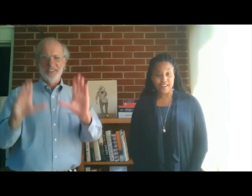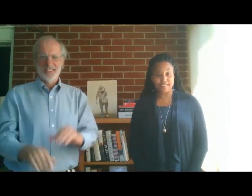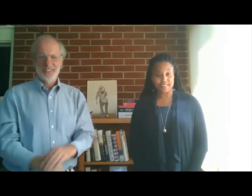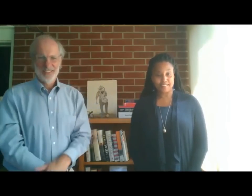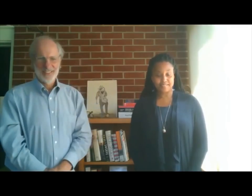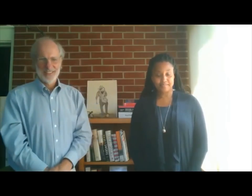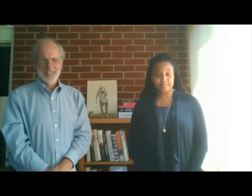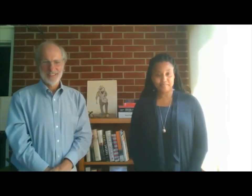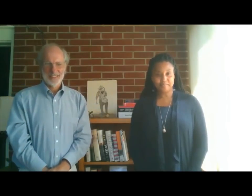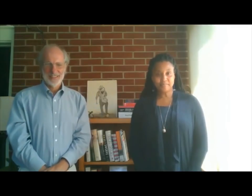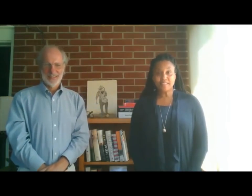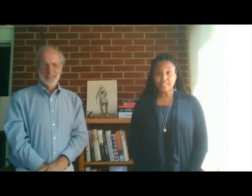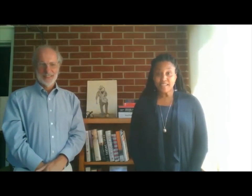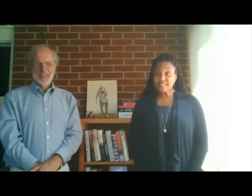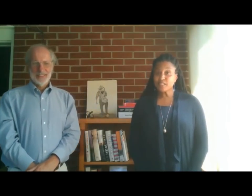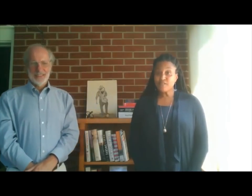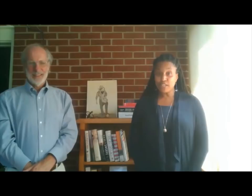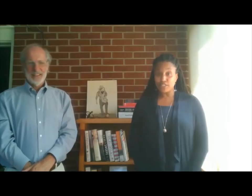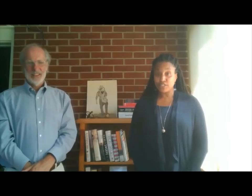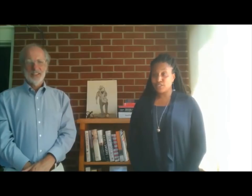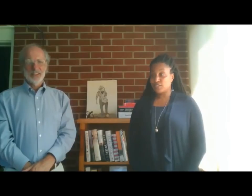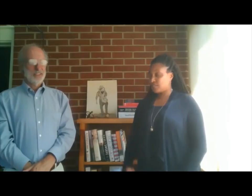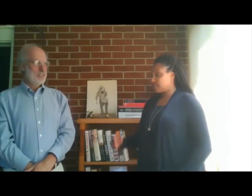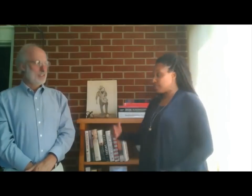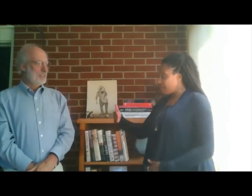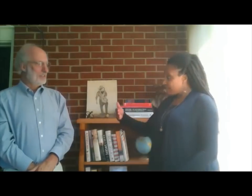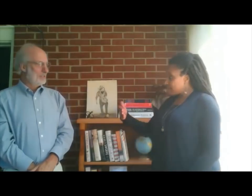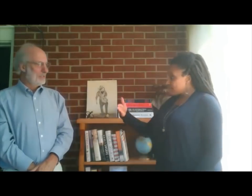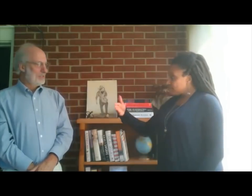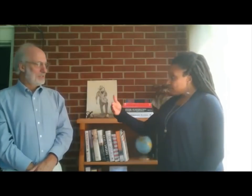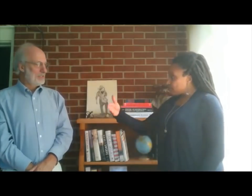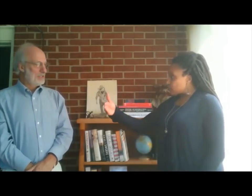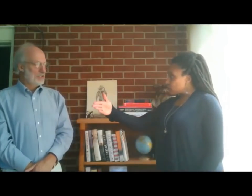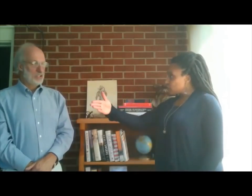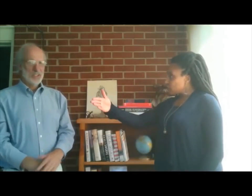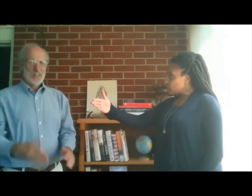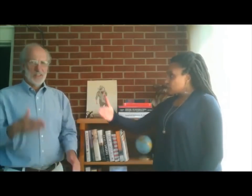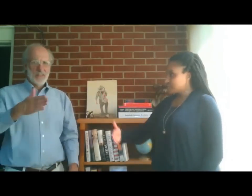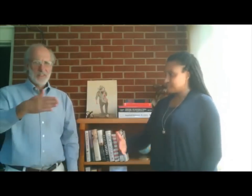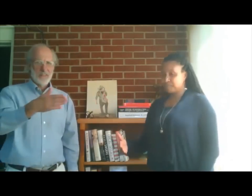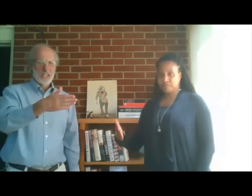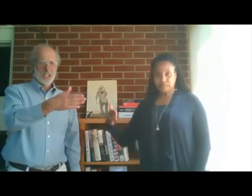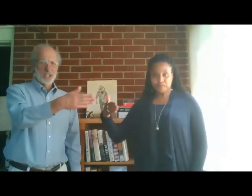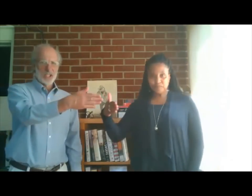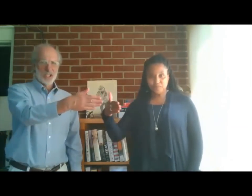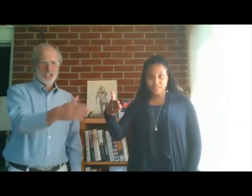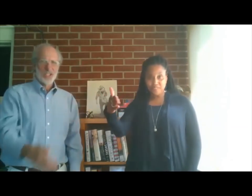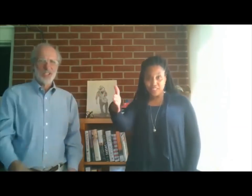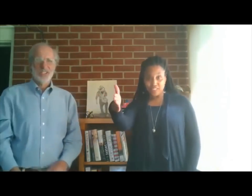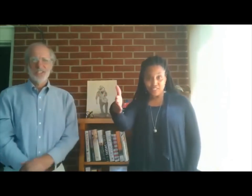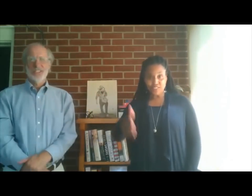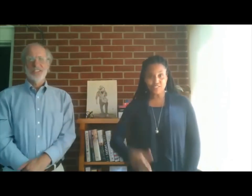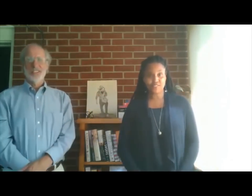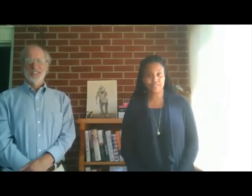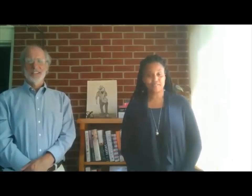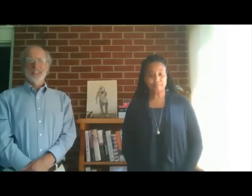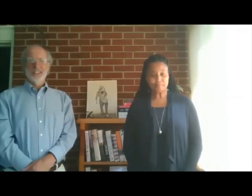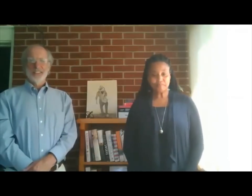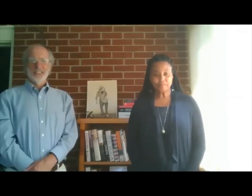Lux. Correct. Next is fish. Fish. Fish.